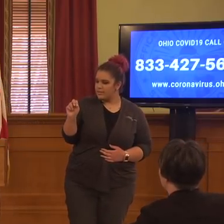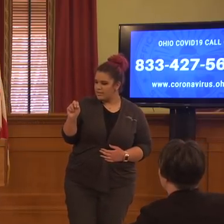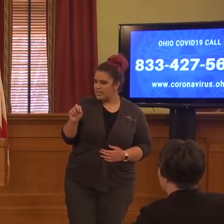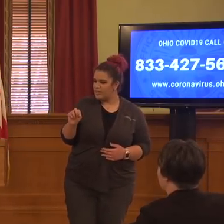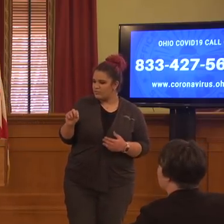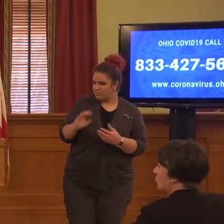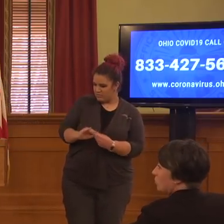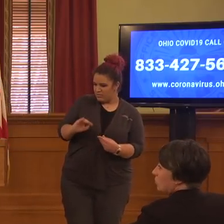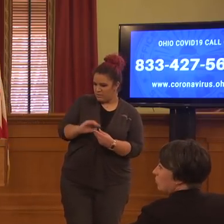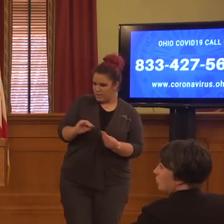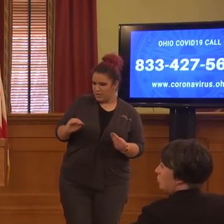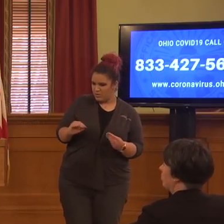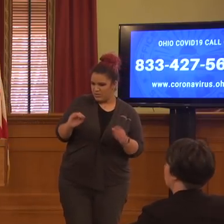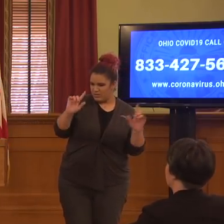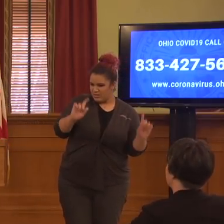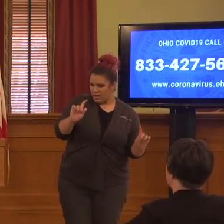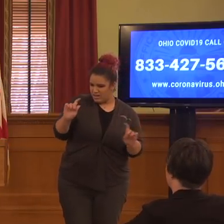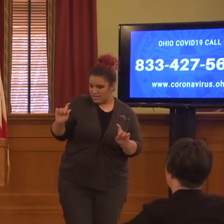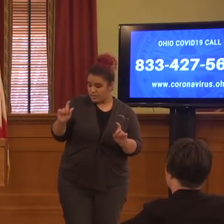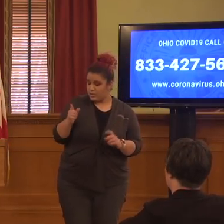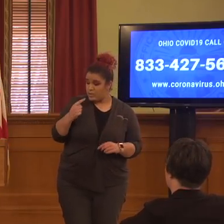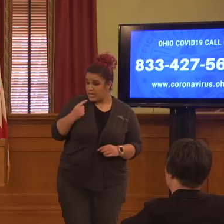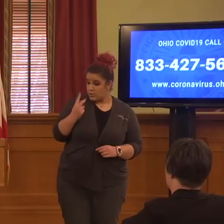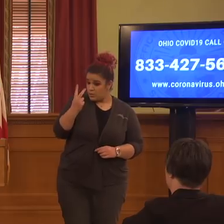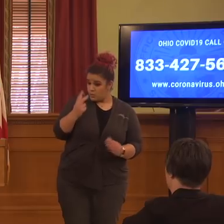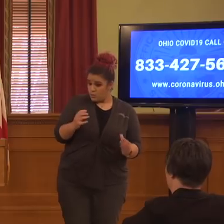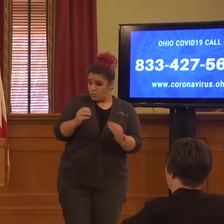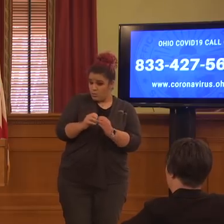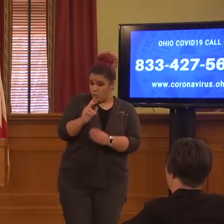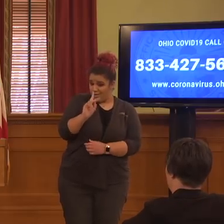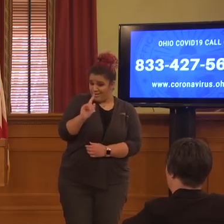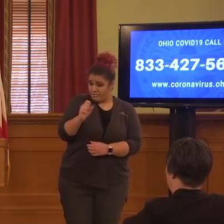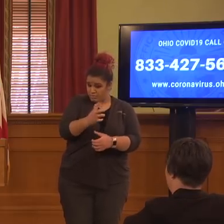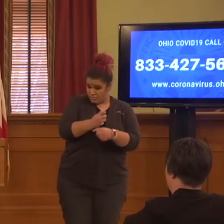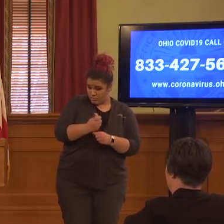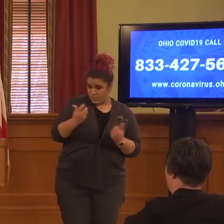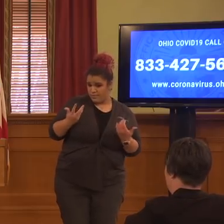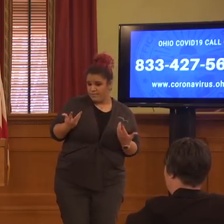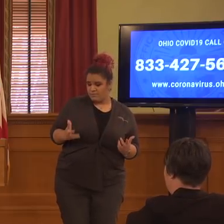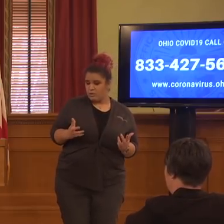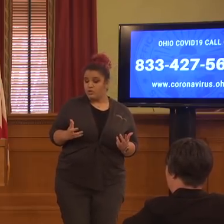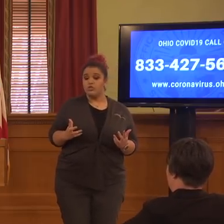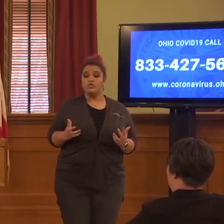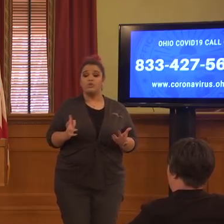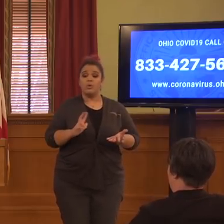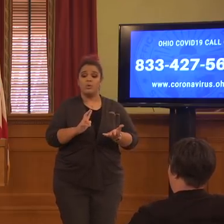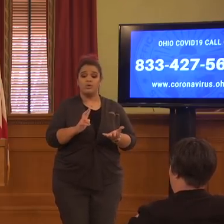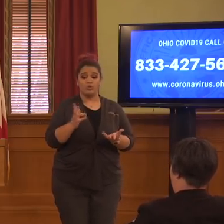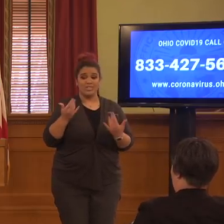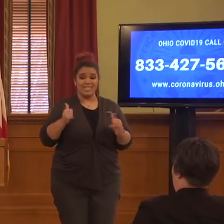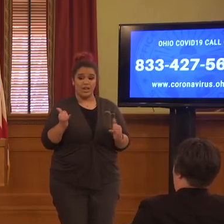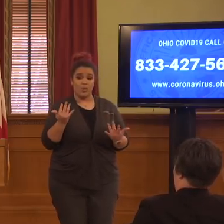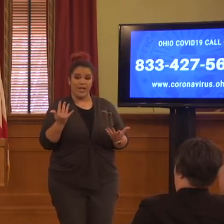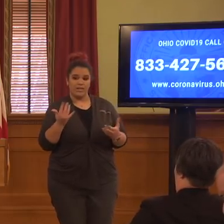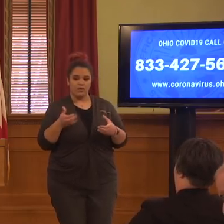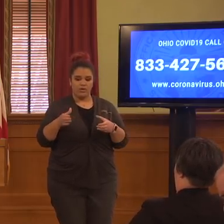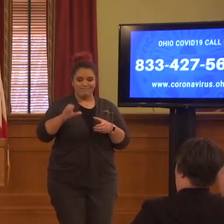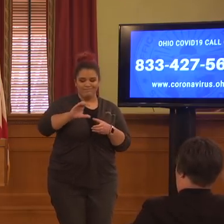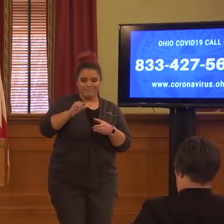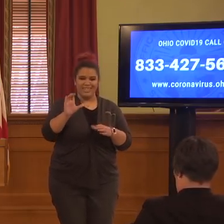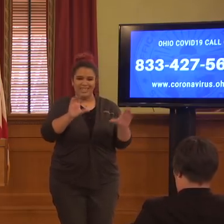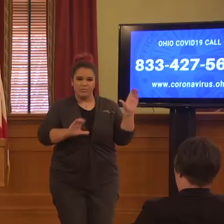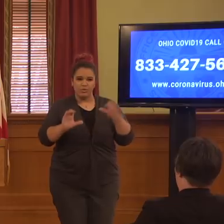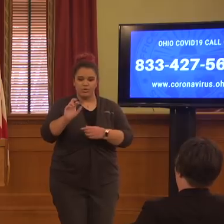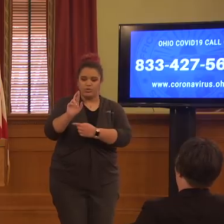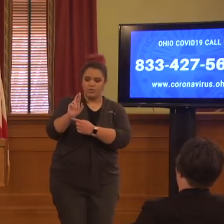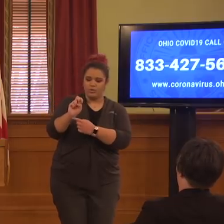there's received 2 more kits. So how does that increase the capacity? Are you still waiting for reagent, like supplies to